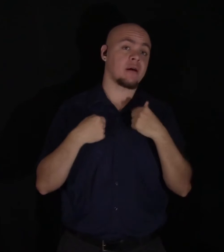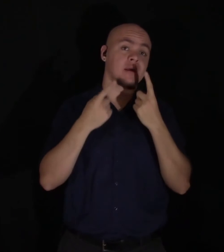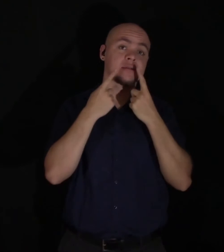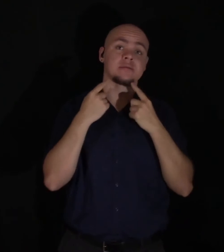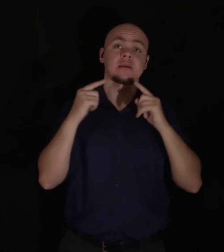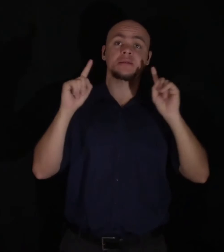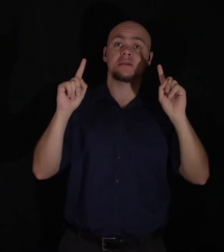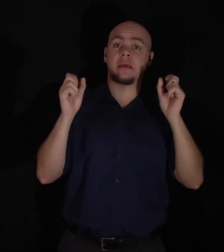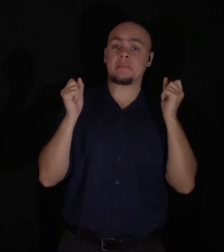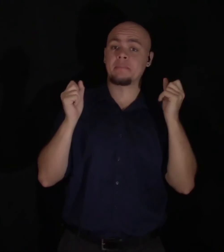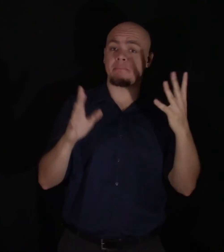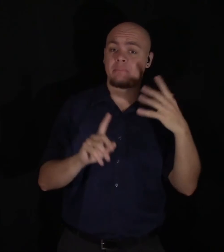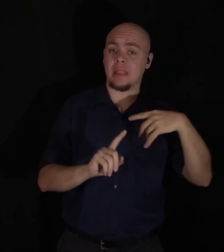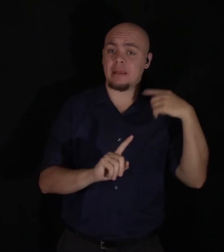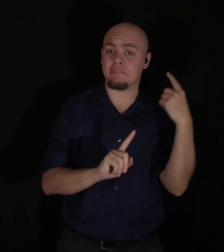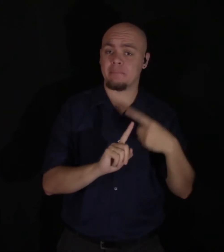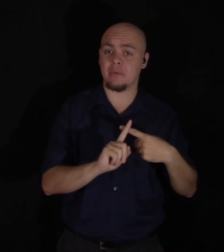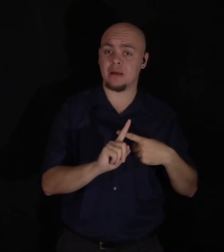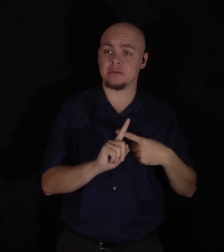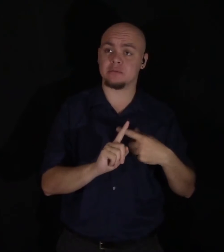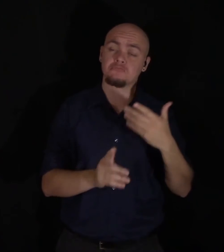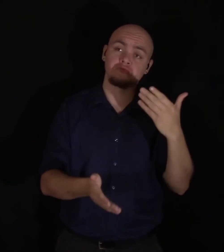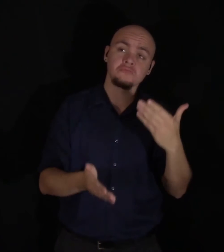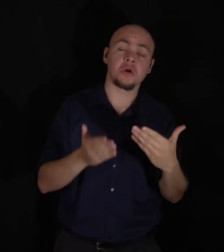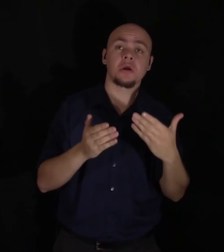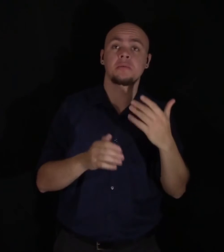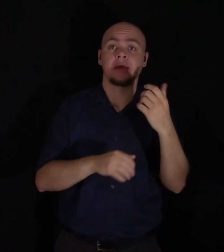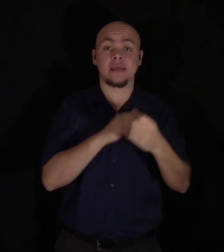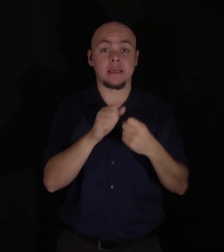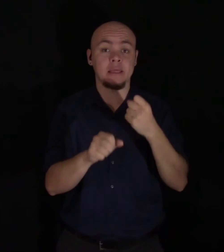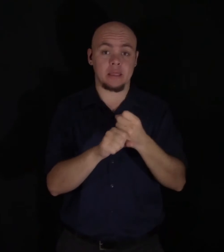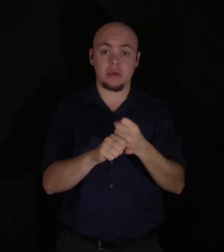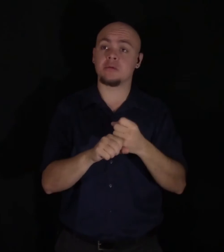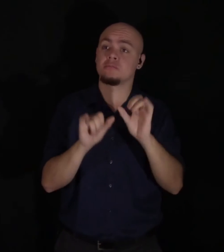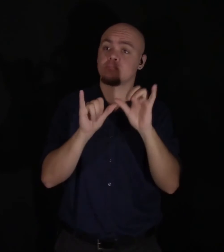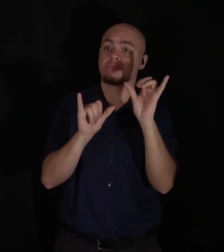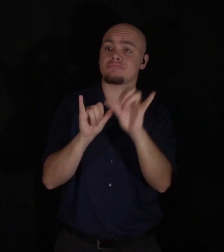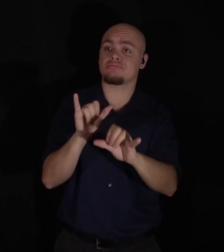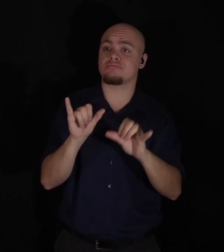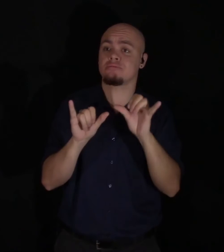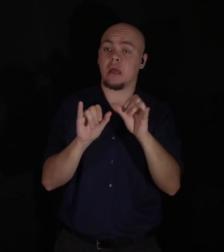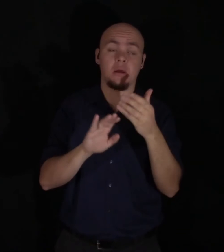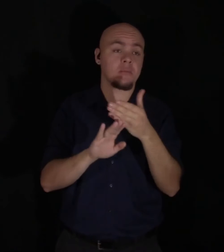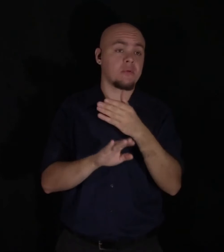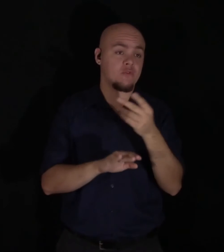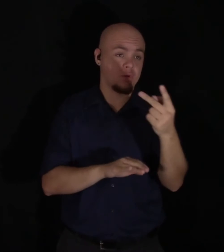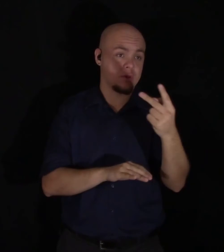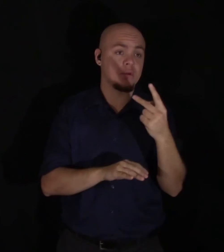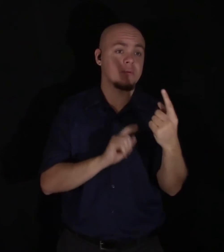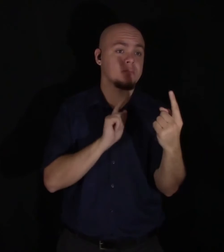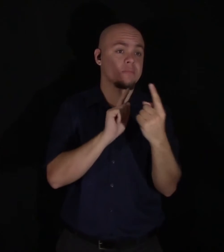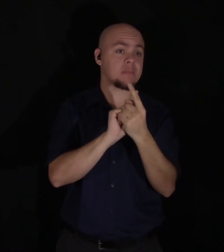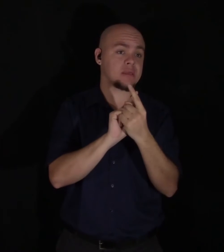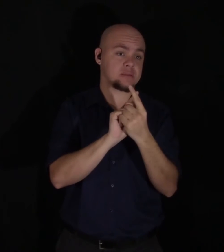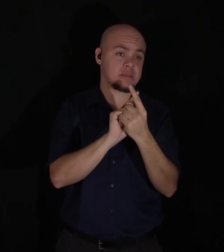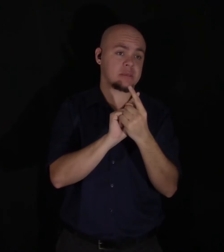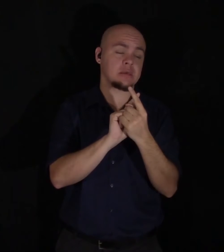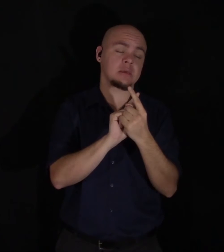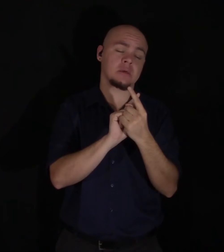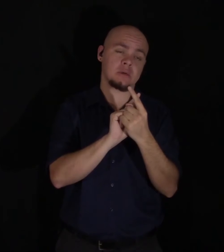many, many months, perhaps years will pass before you and I may meet. If I